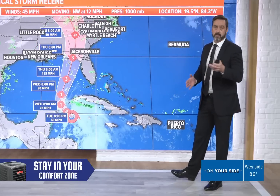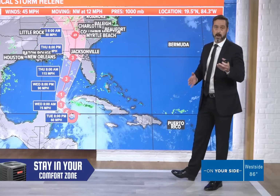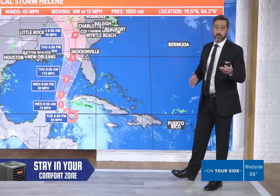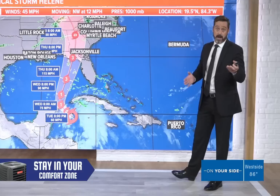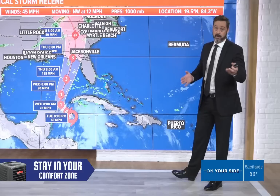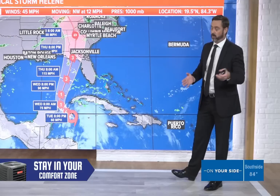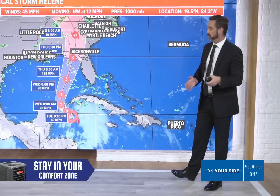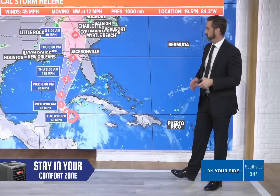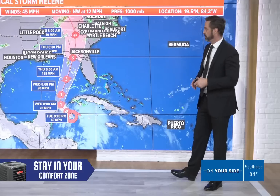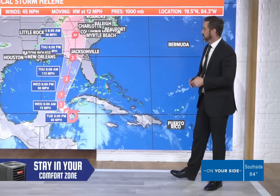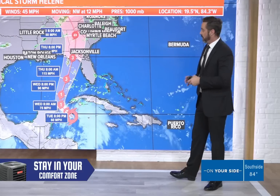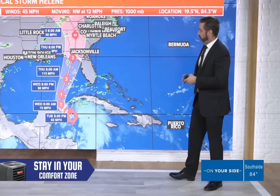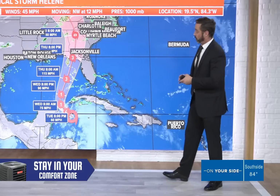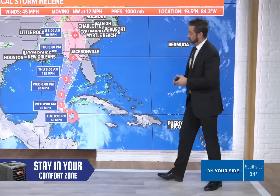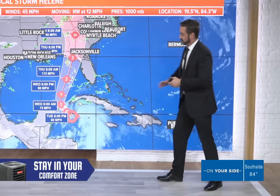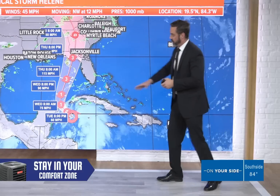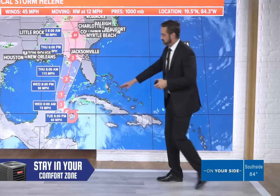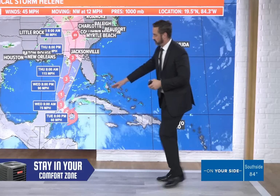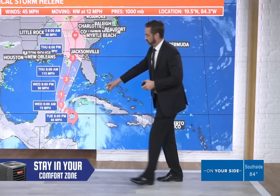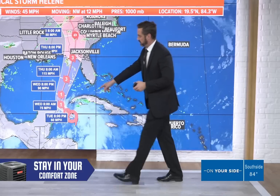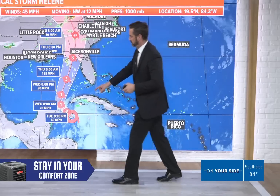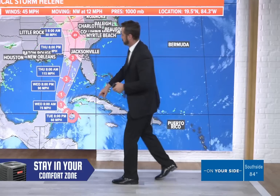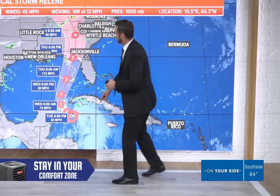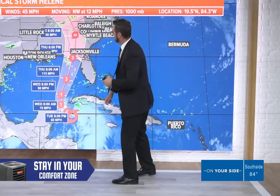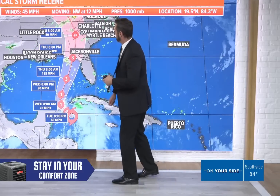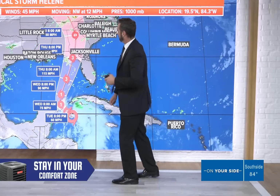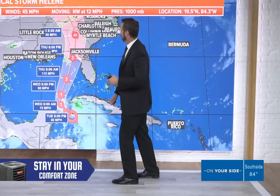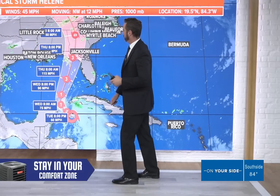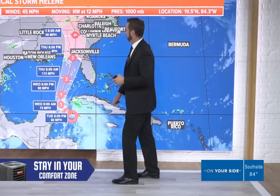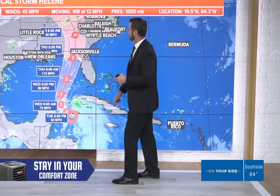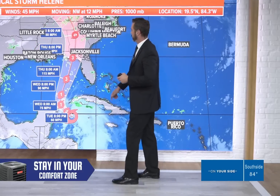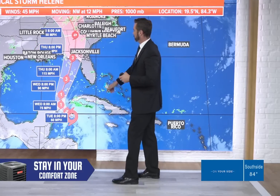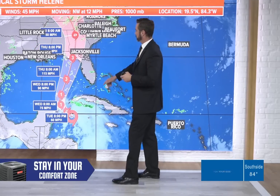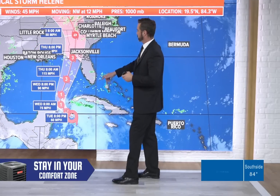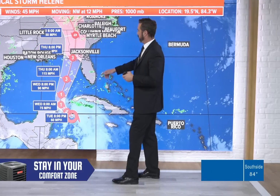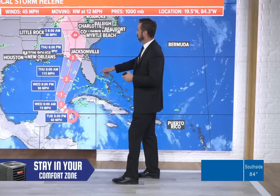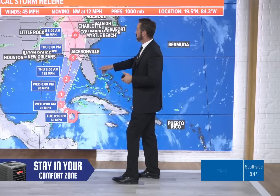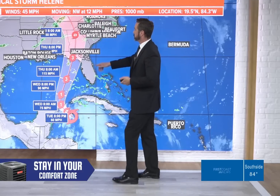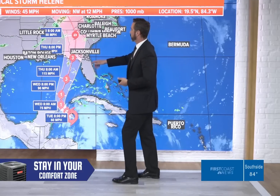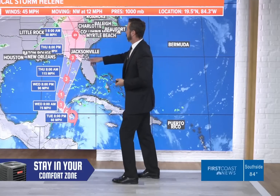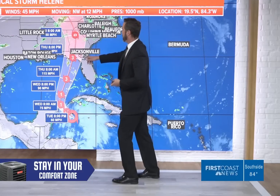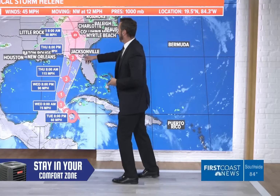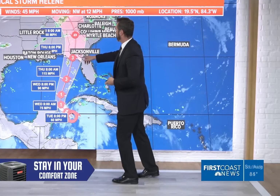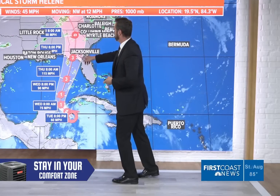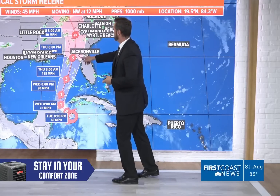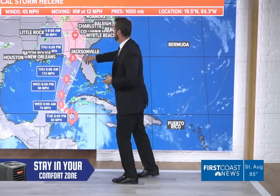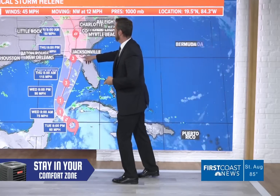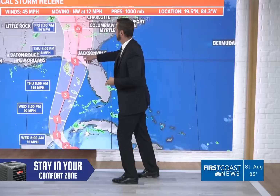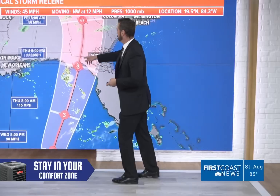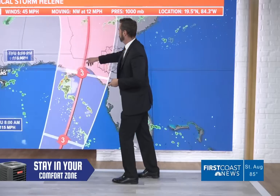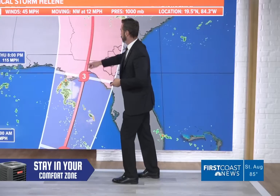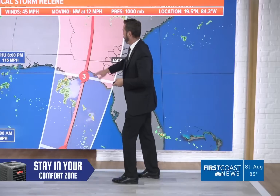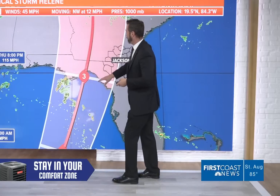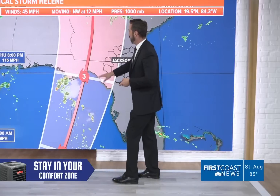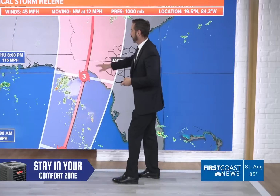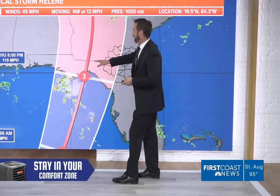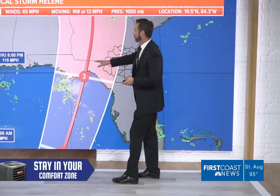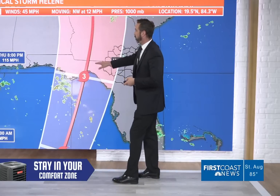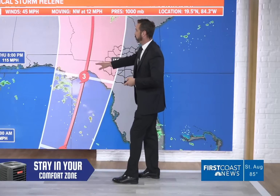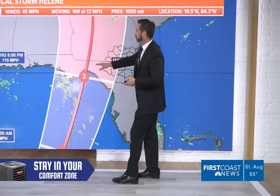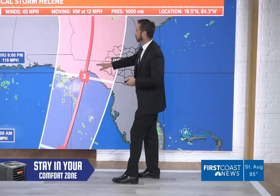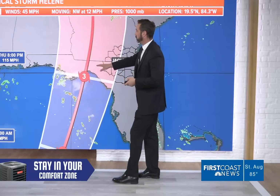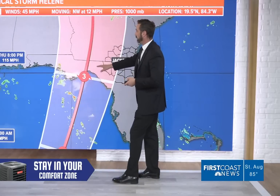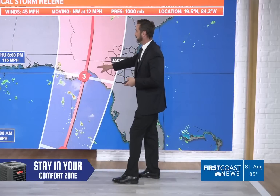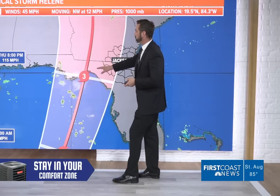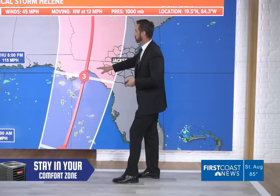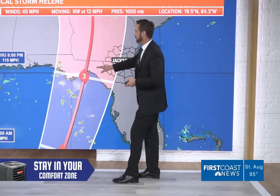storm, and then a Michael, which formed in very similar conditions we've had several years ago. So right now I want to zoom in to what